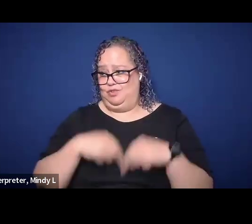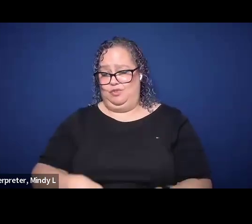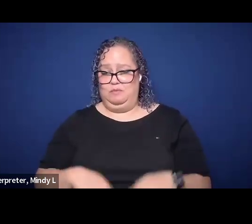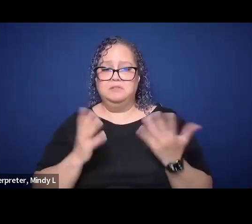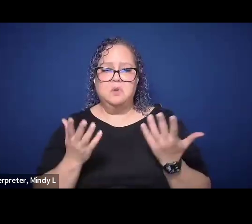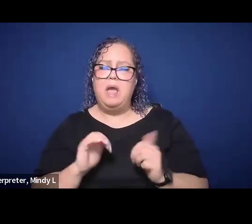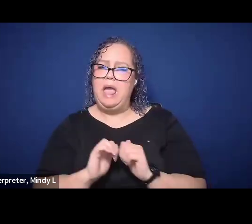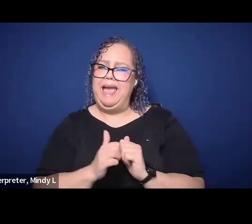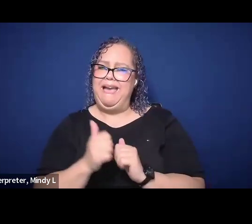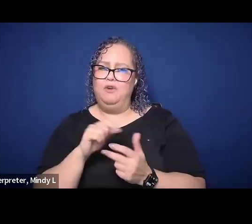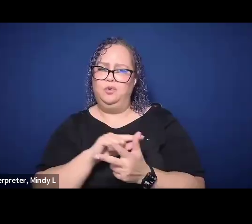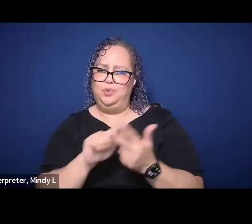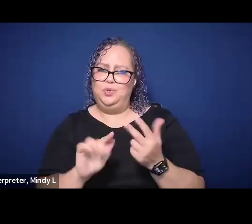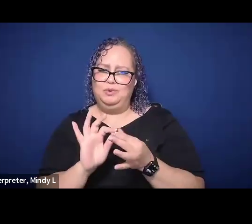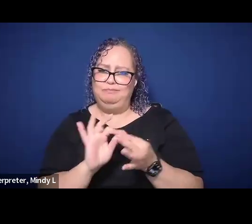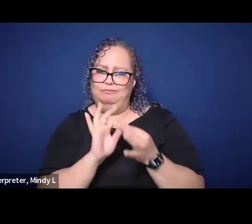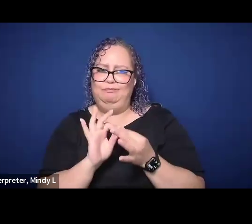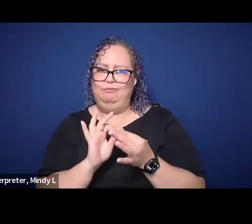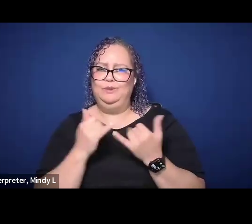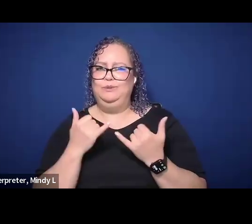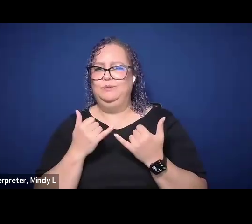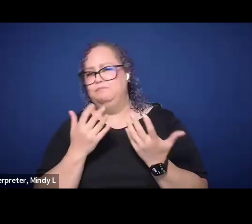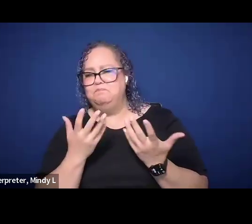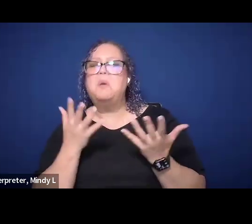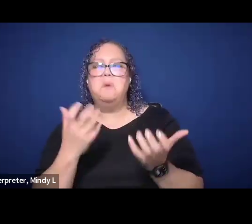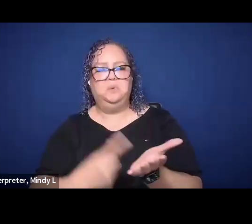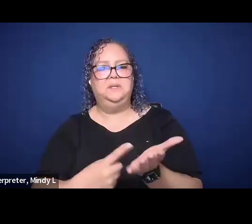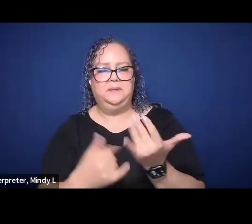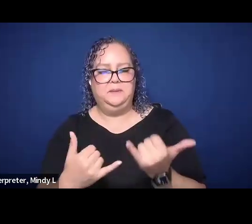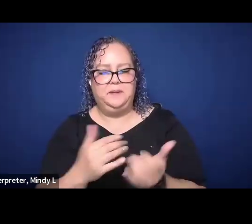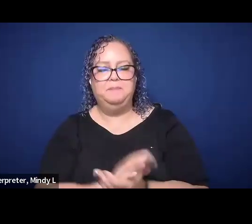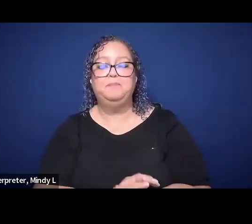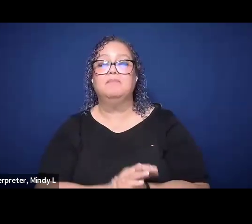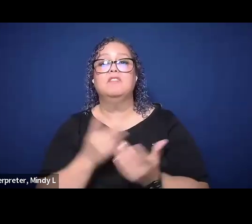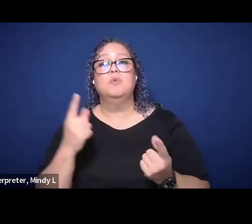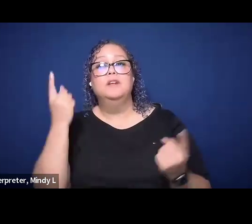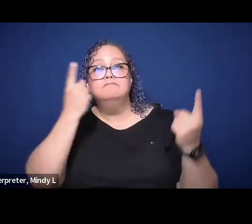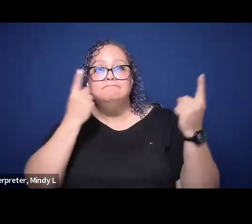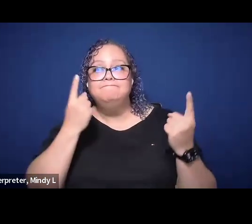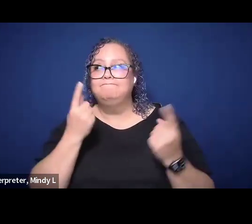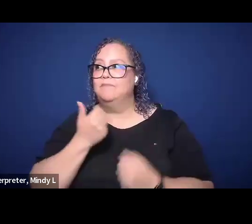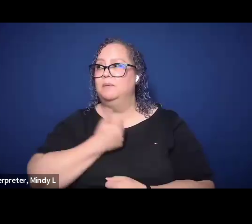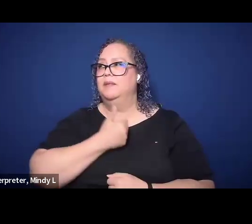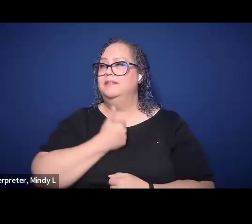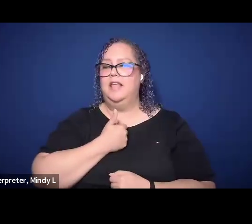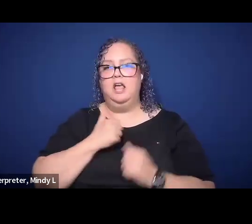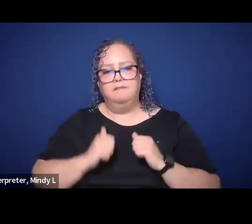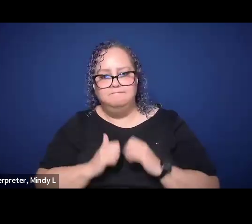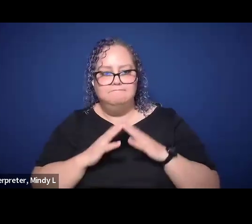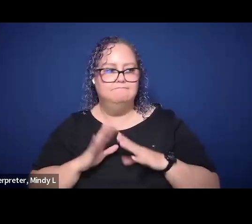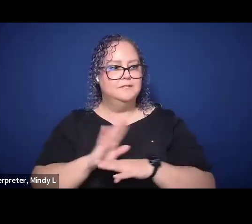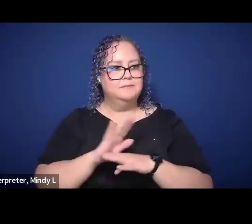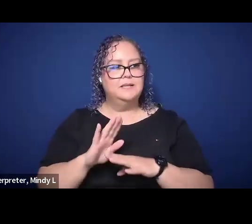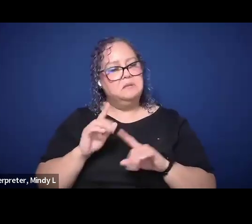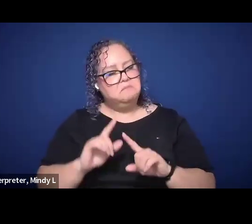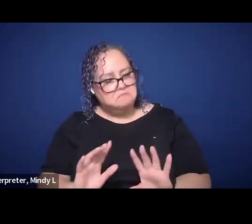today. When it comes to thinking about your time as an entrepreneur with a disability, I like to first, when I'm